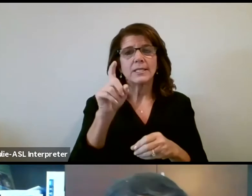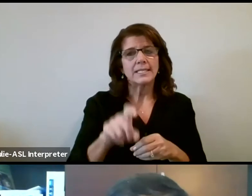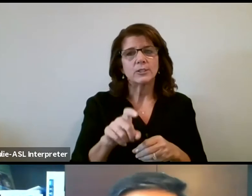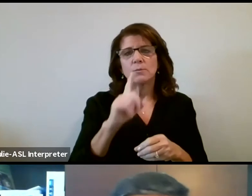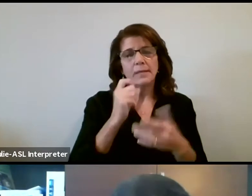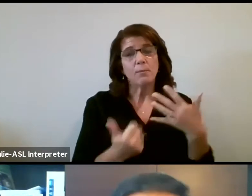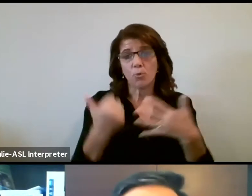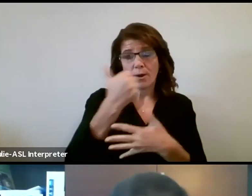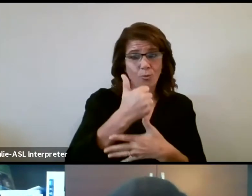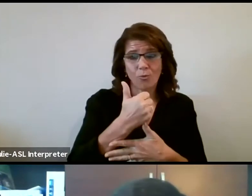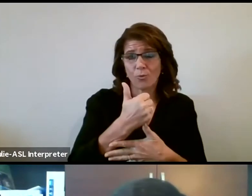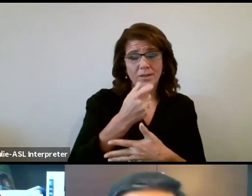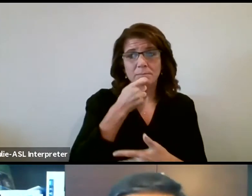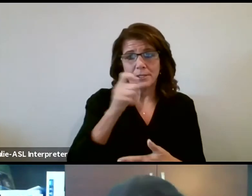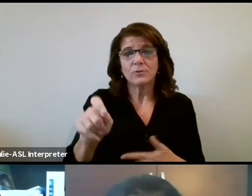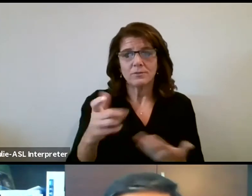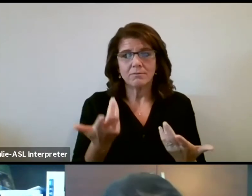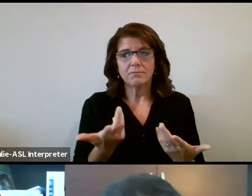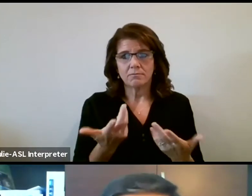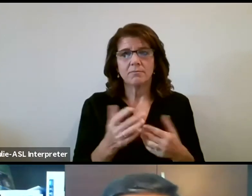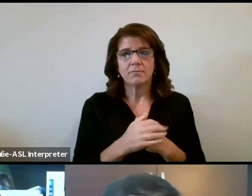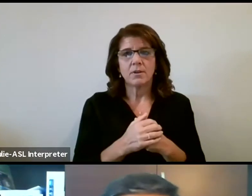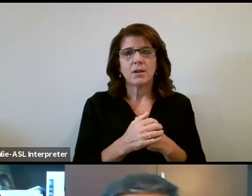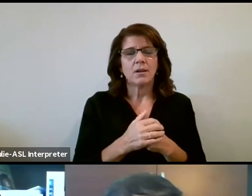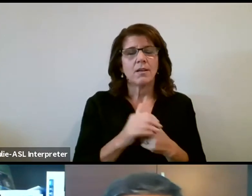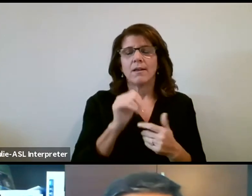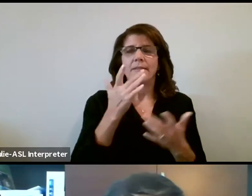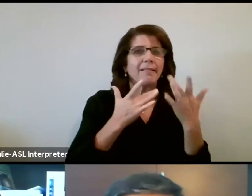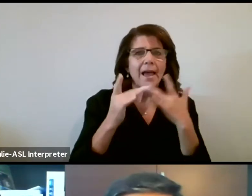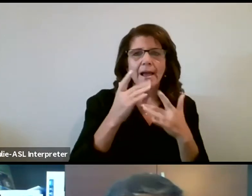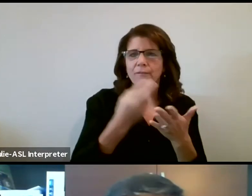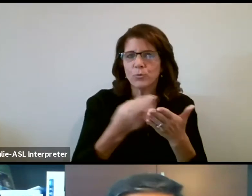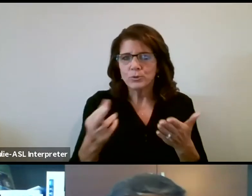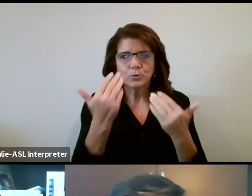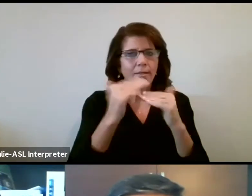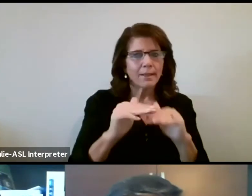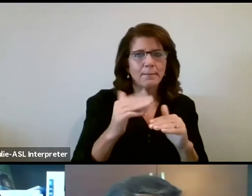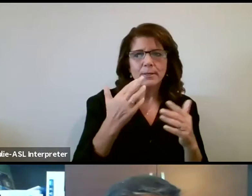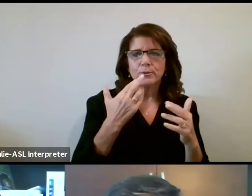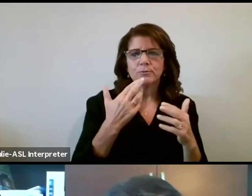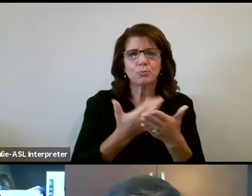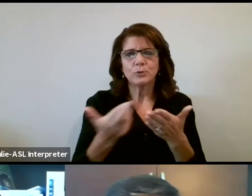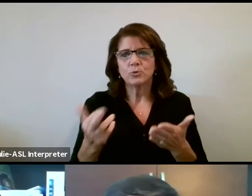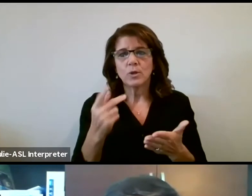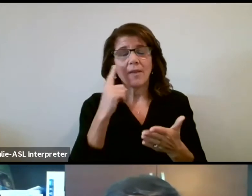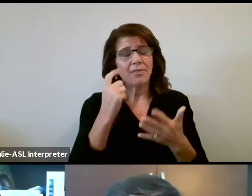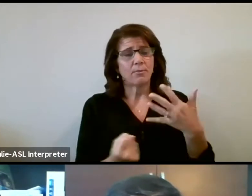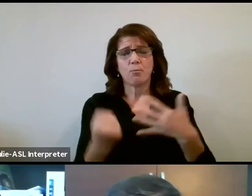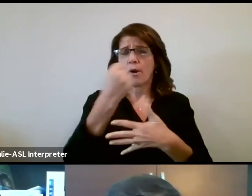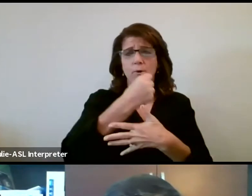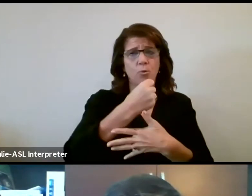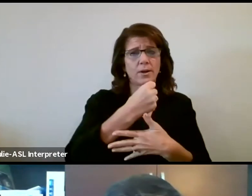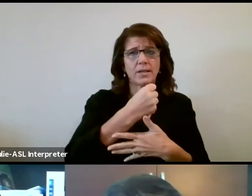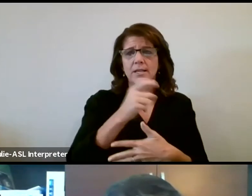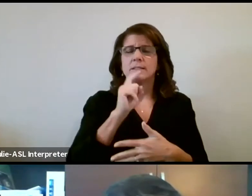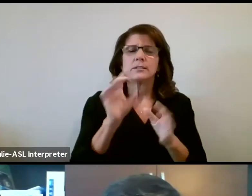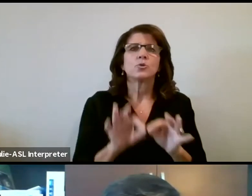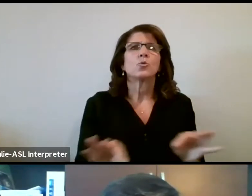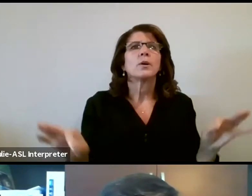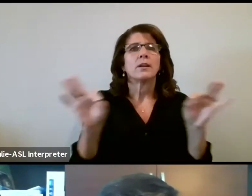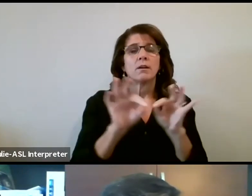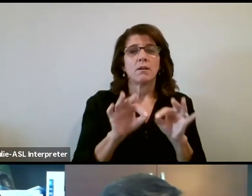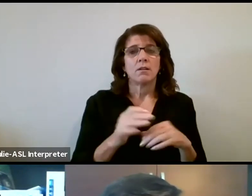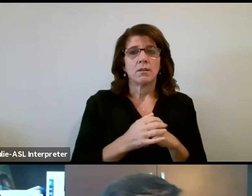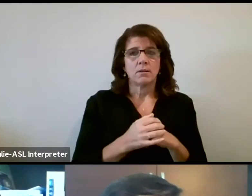a priority, right? So if we're thinking about lack of resources or limited resources, I think the prioritization of this is critical. And for